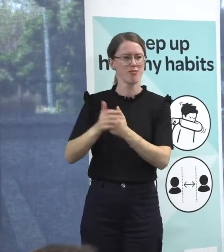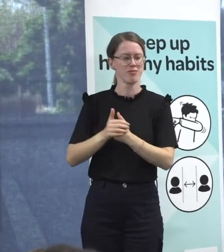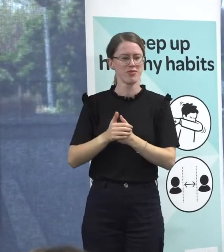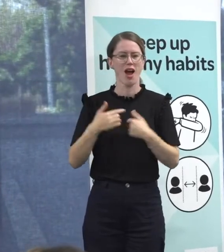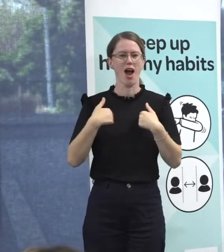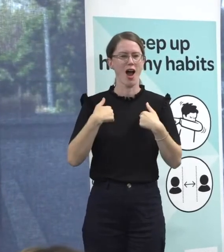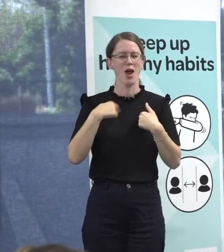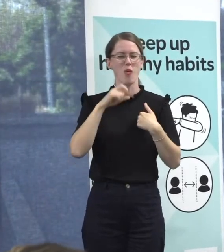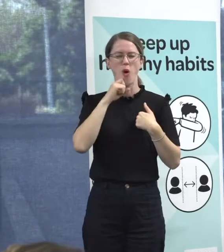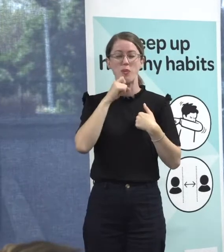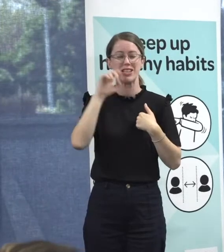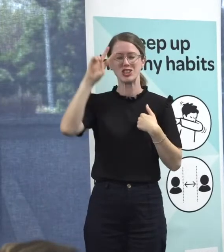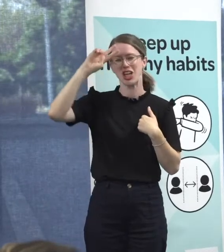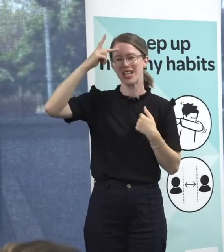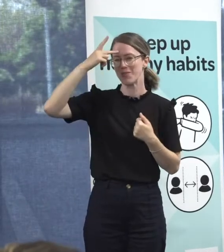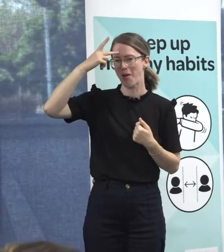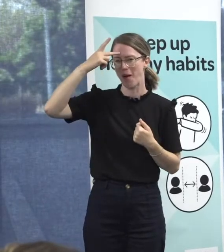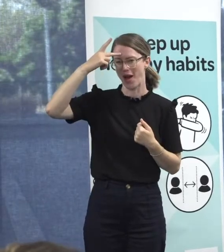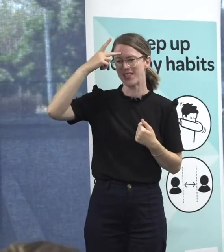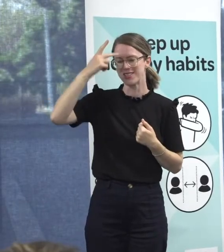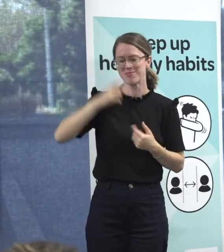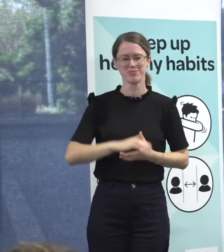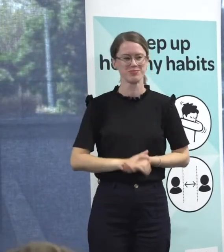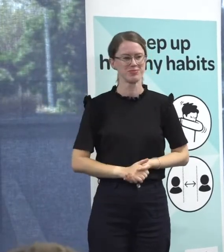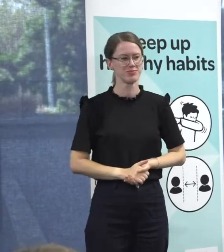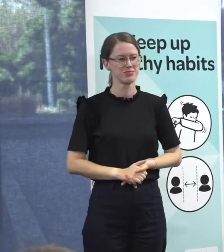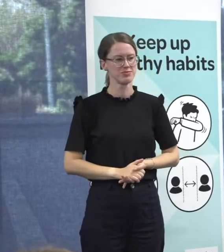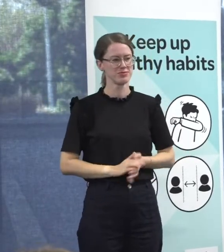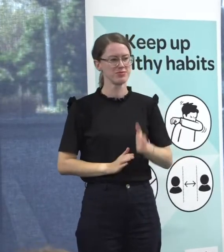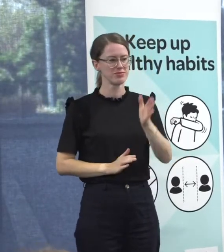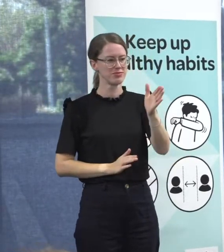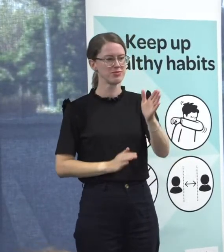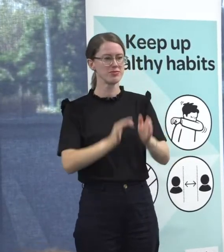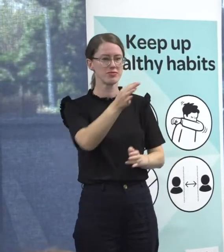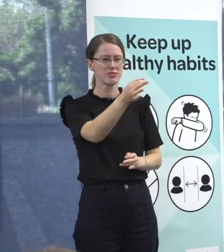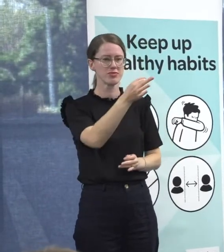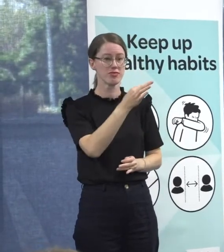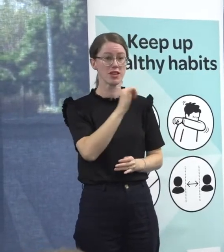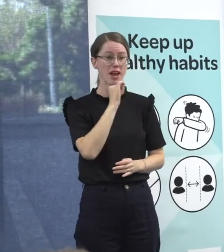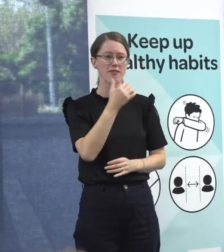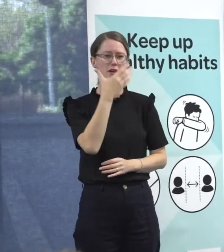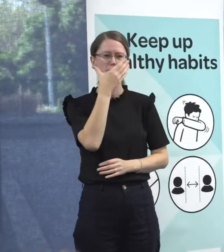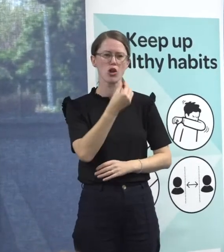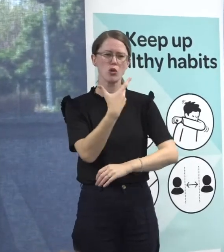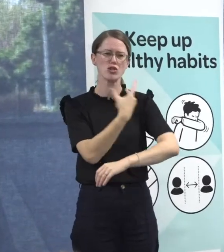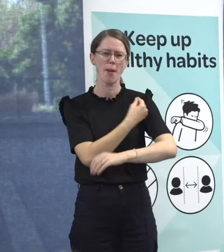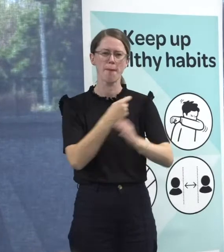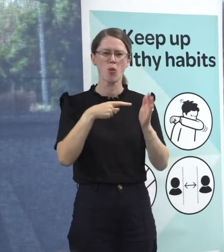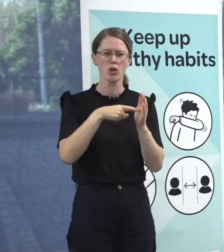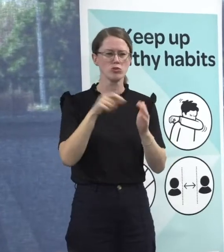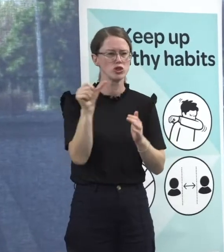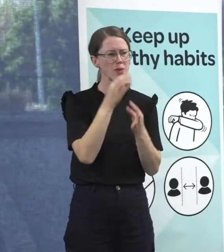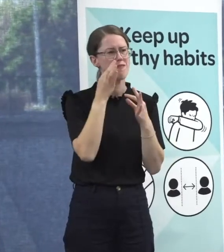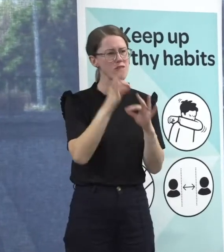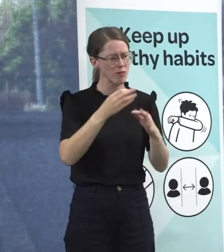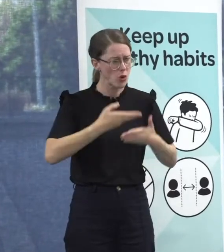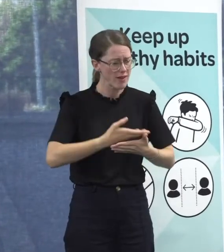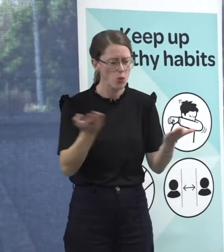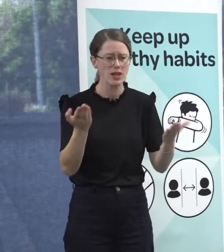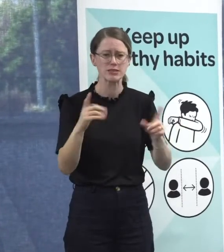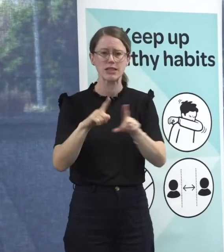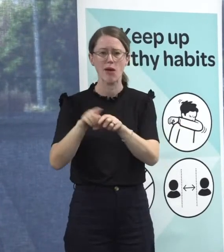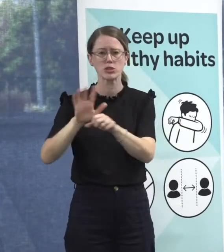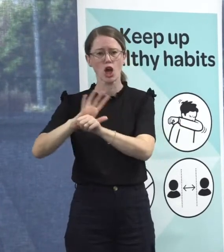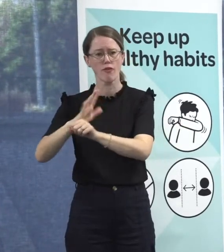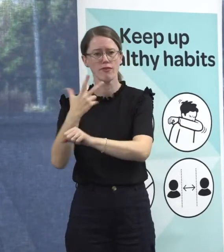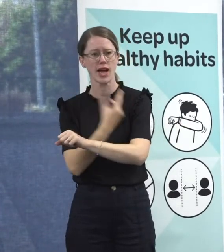Indeed, I won't be reconsidering my resignation, but thanks for the question. Dr. Bloomfield, if the flu jab is so important, why can't it be free for everyone like